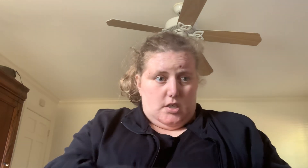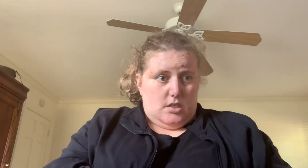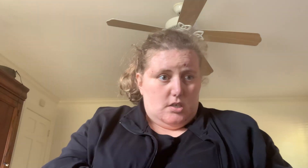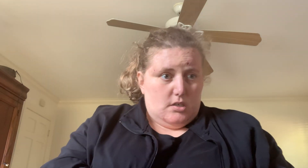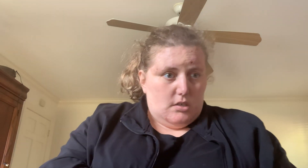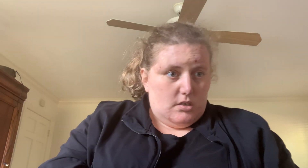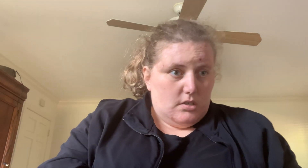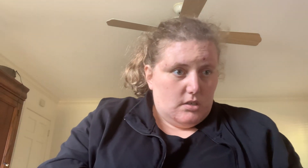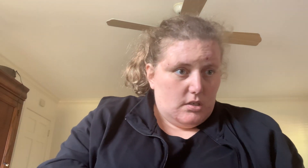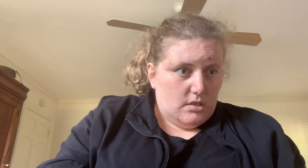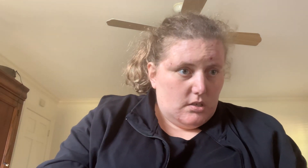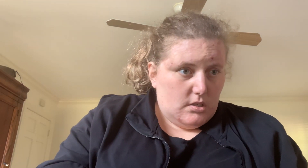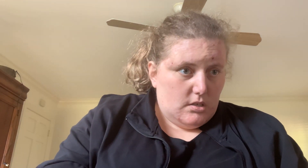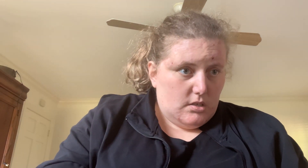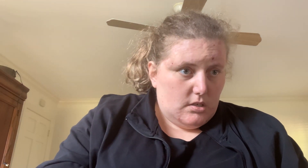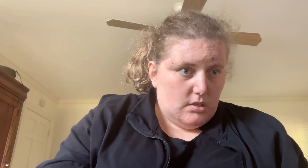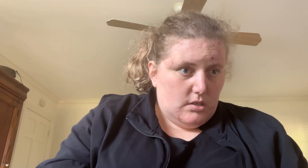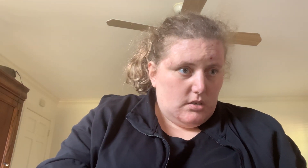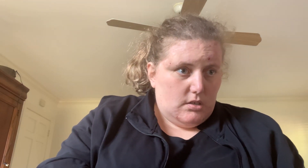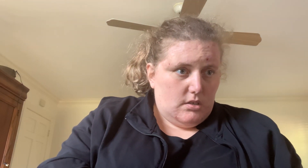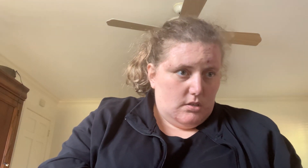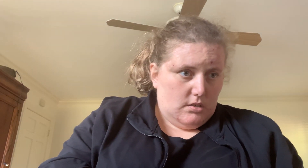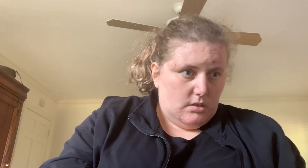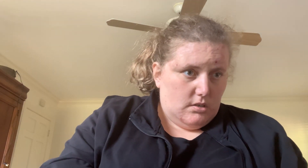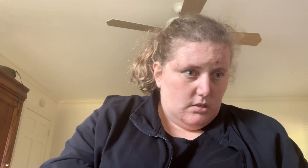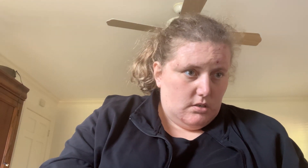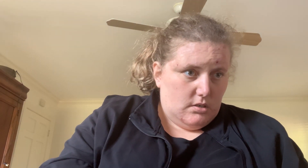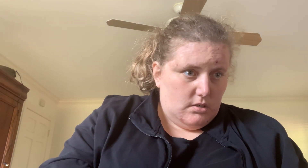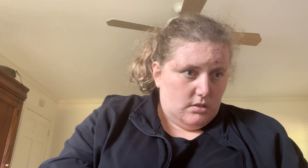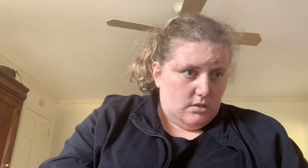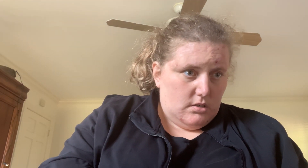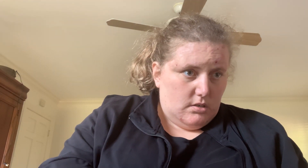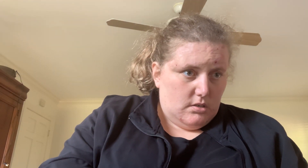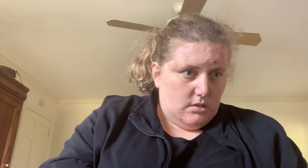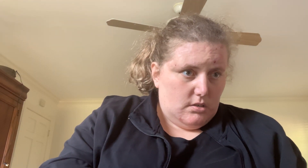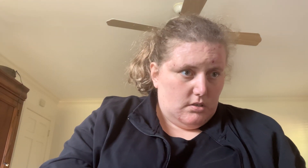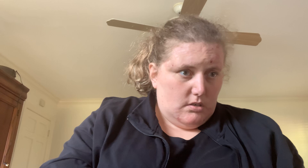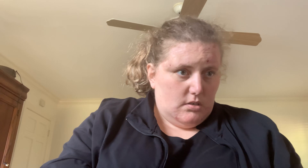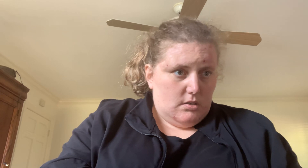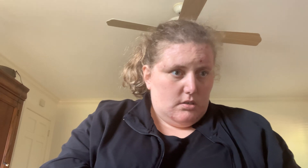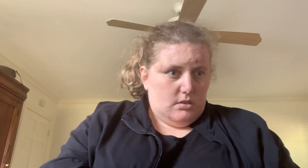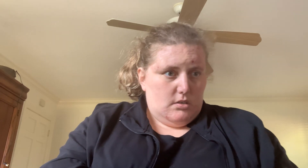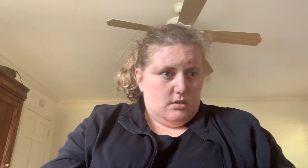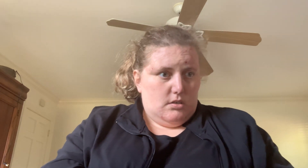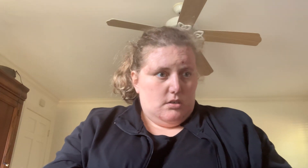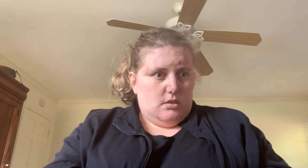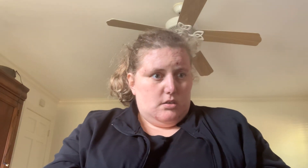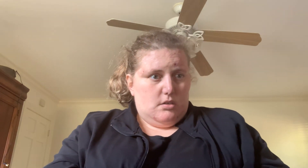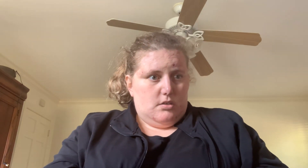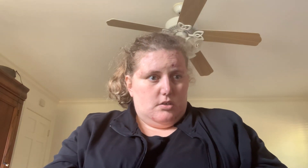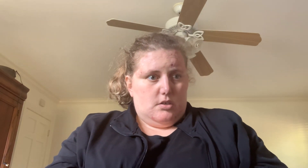6 to make that 12 hydrogens. And then we can change this and make it a 3. Now we're